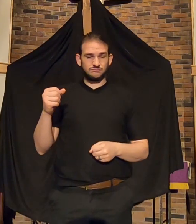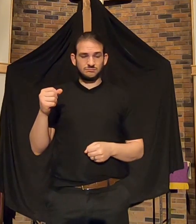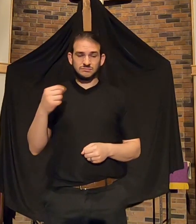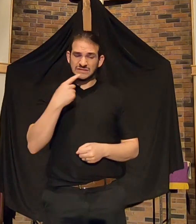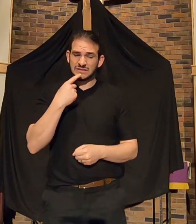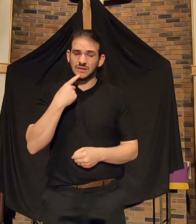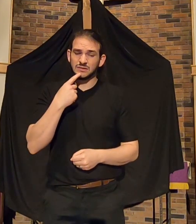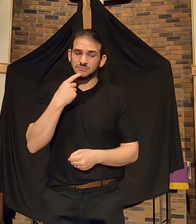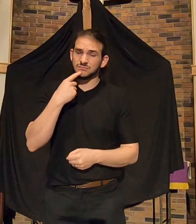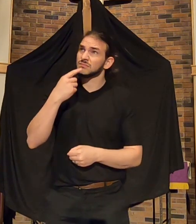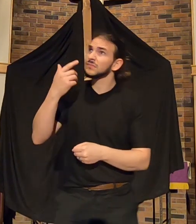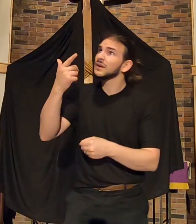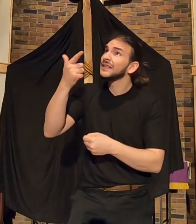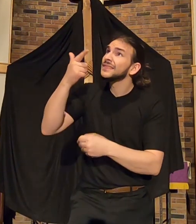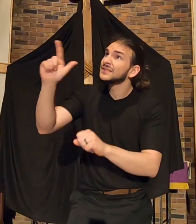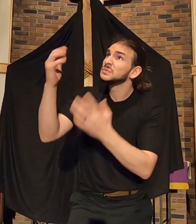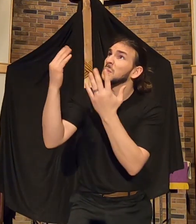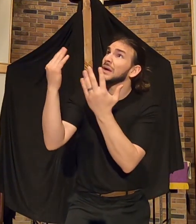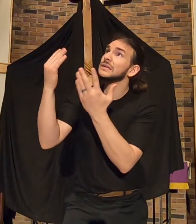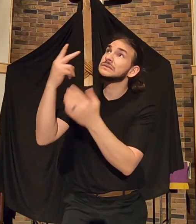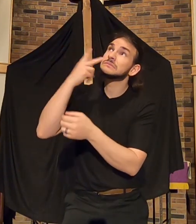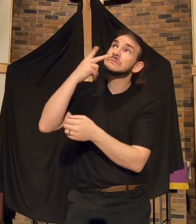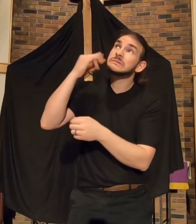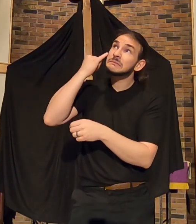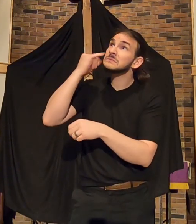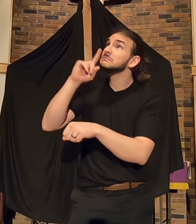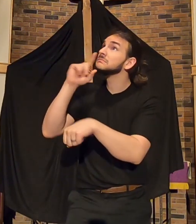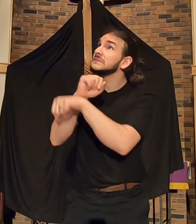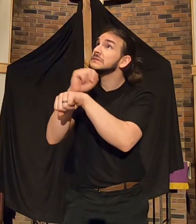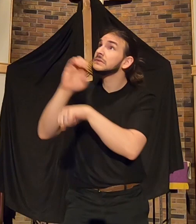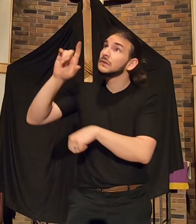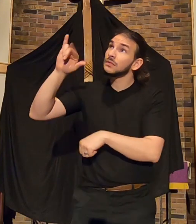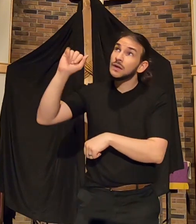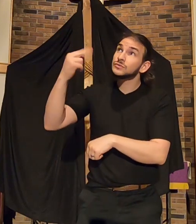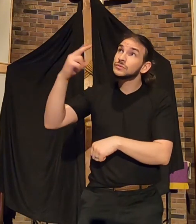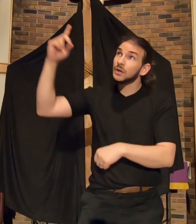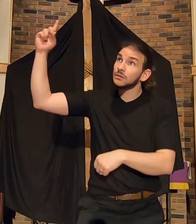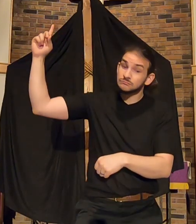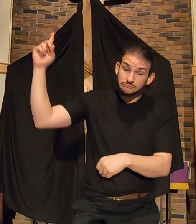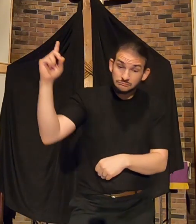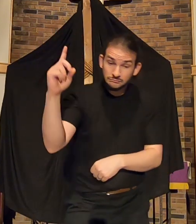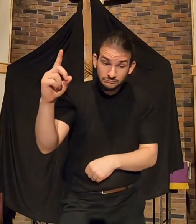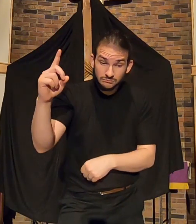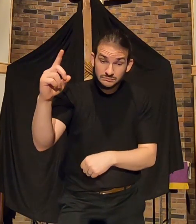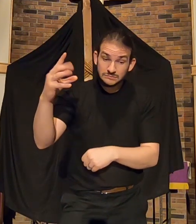He said, "Let's wait and see if Elijah will come and take him down."